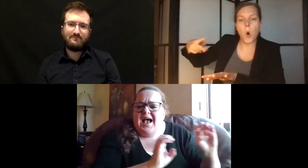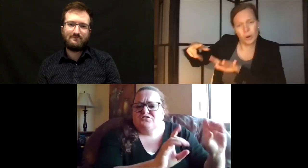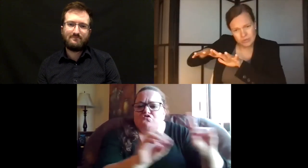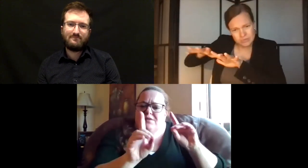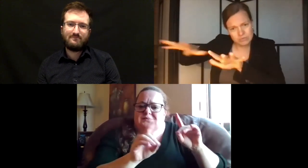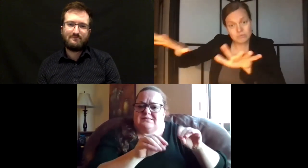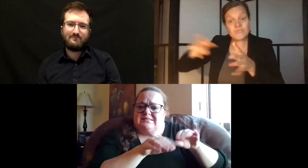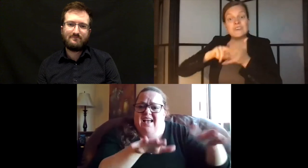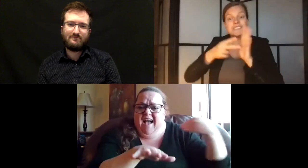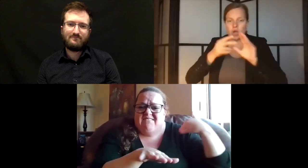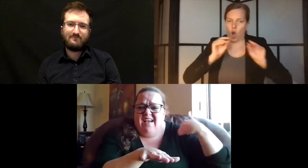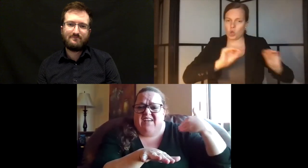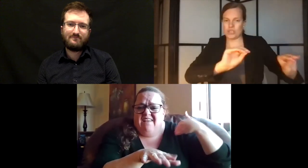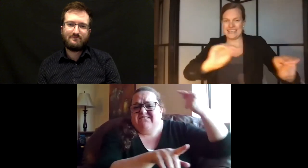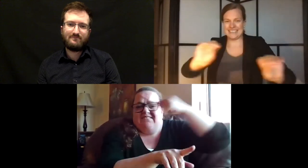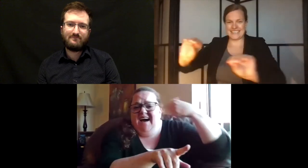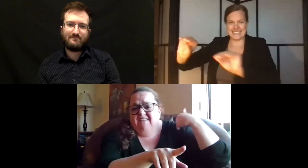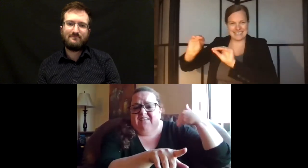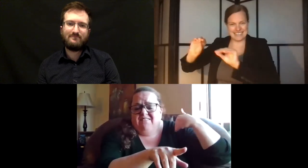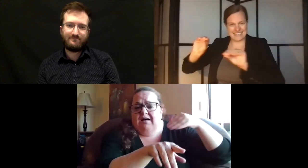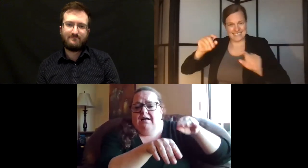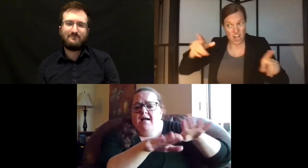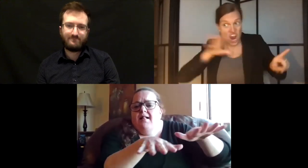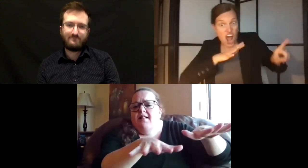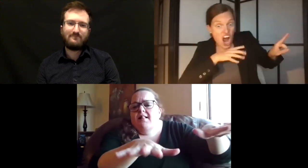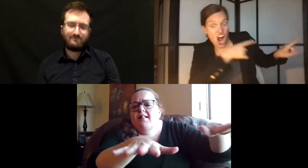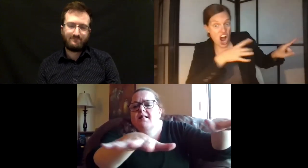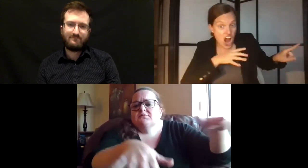and do outreach to educate others.